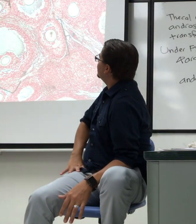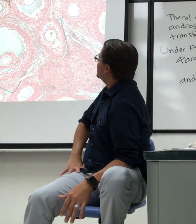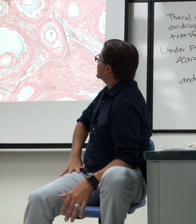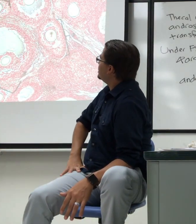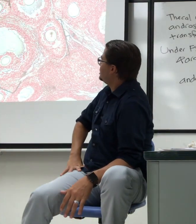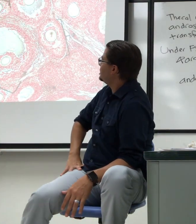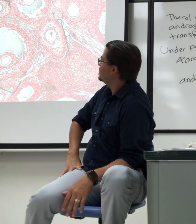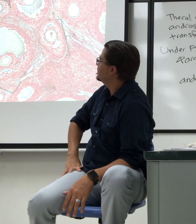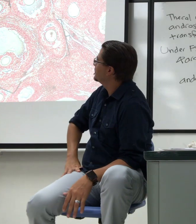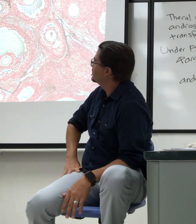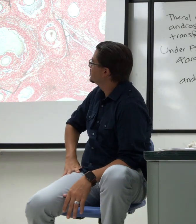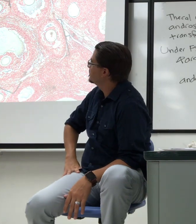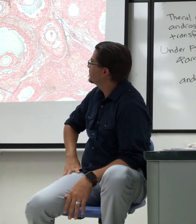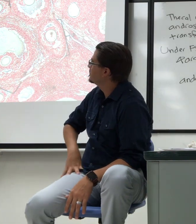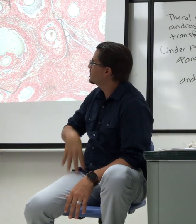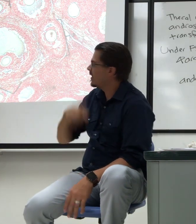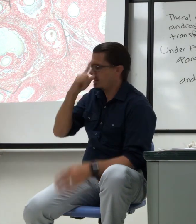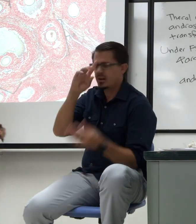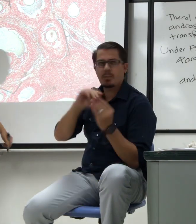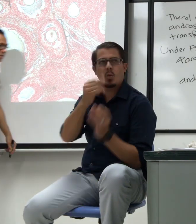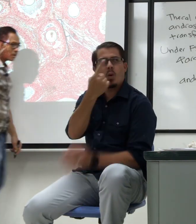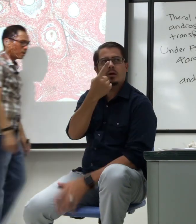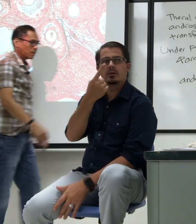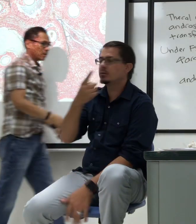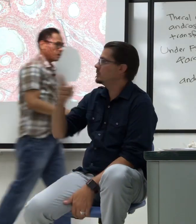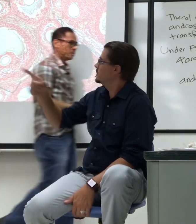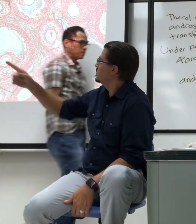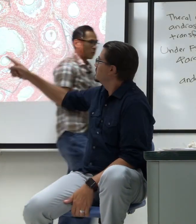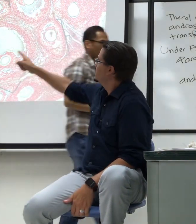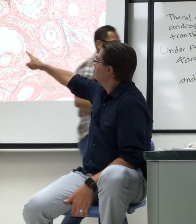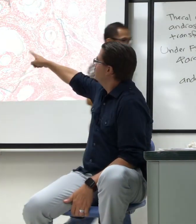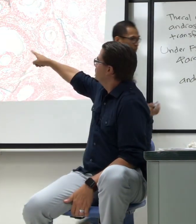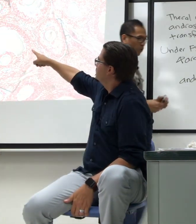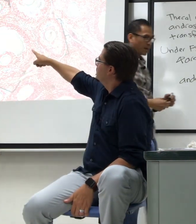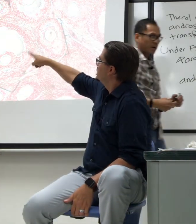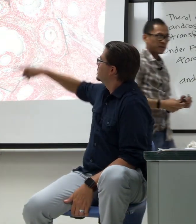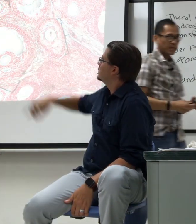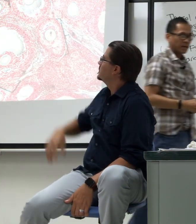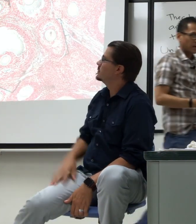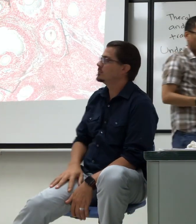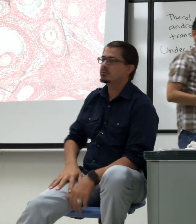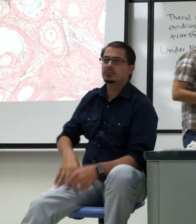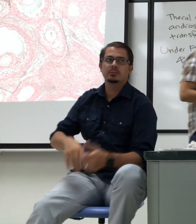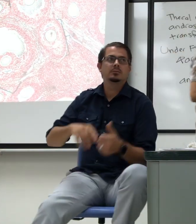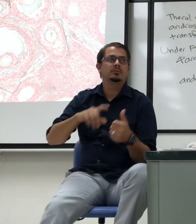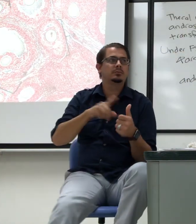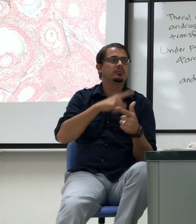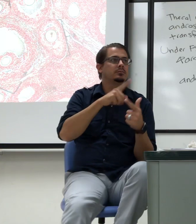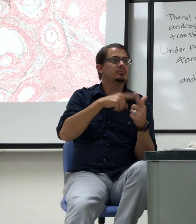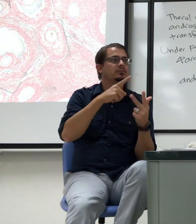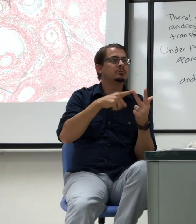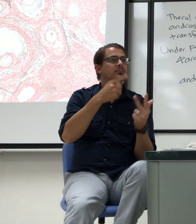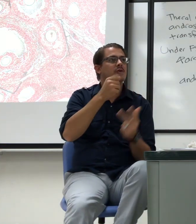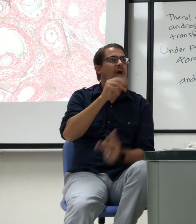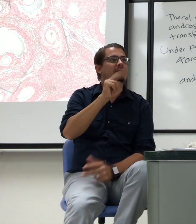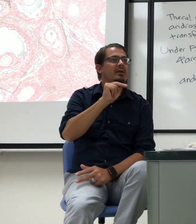Well, let me get my point. What do you think number one is in terms of primordial, primary, secondary, Graphian? What do